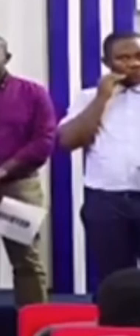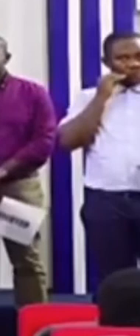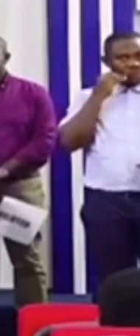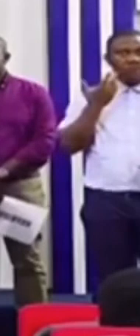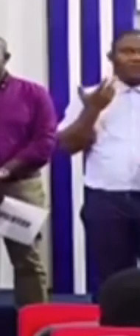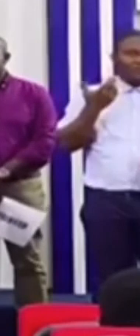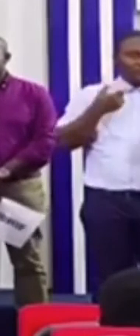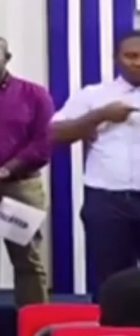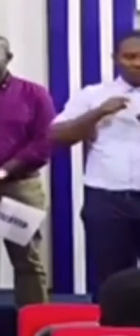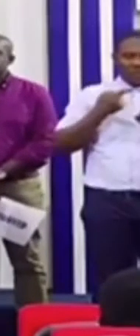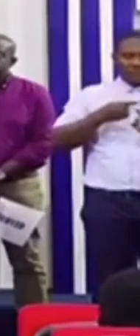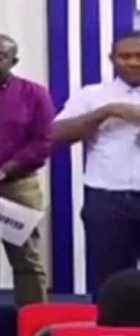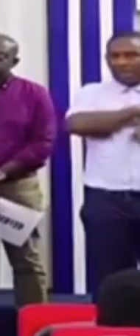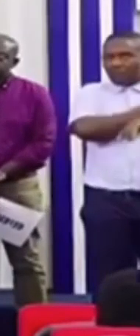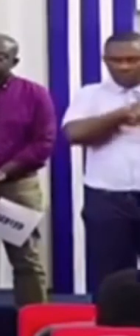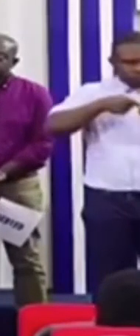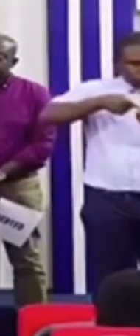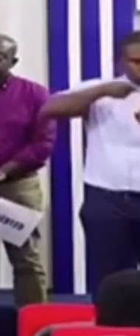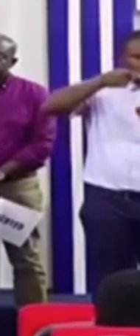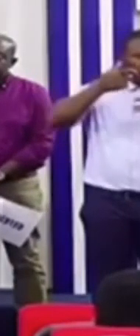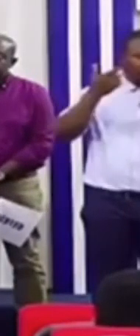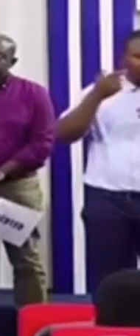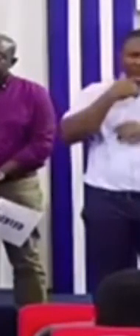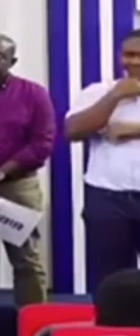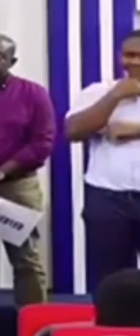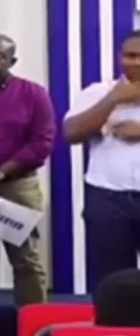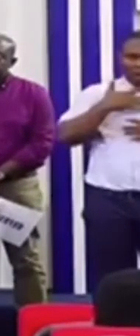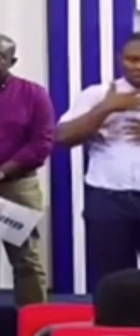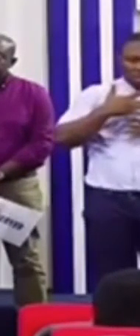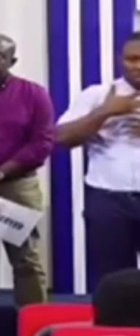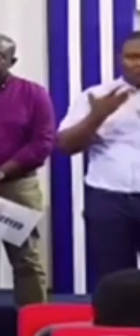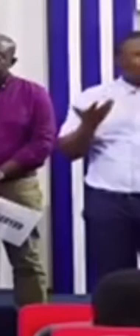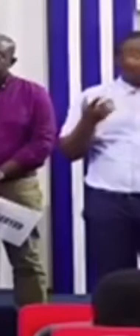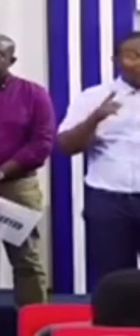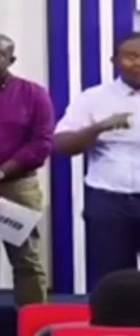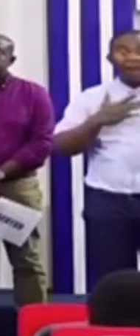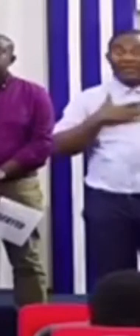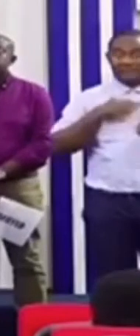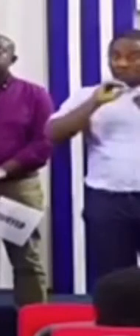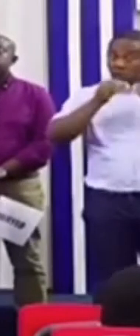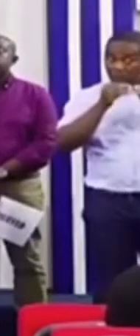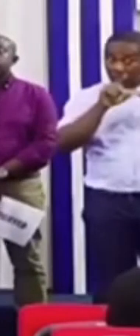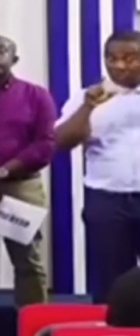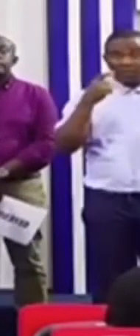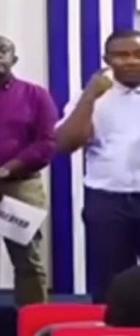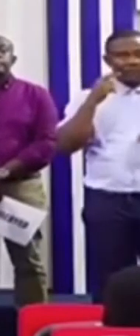fever, cough and difficulty in breathing, and call the following number immediately for help.